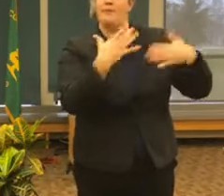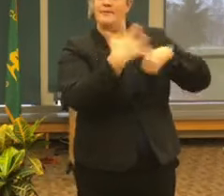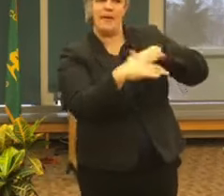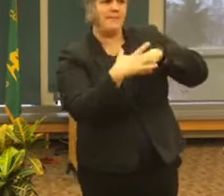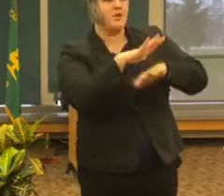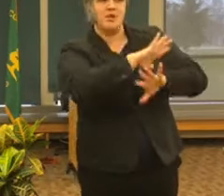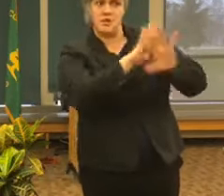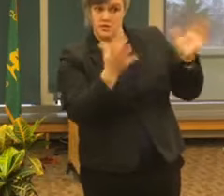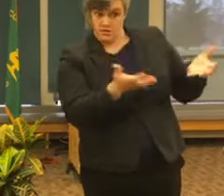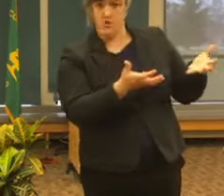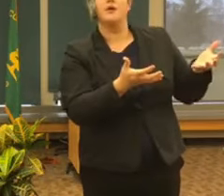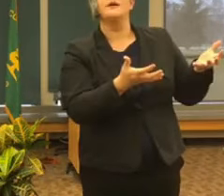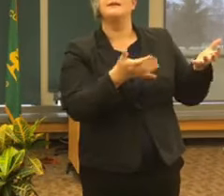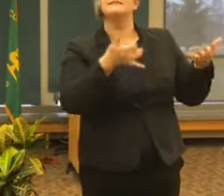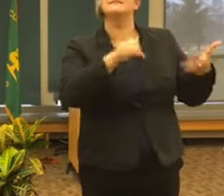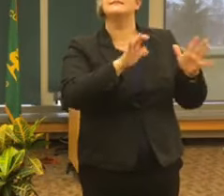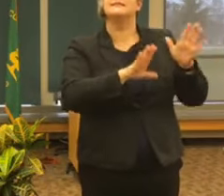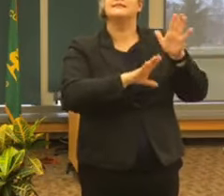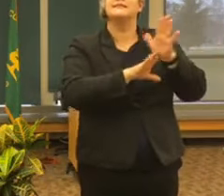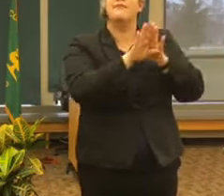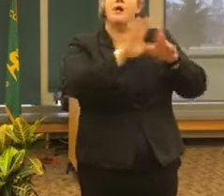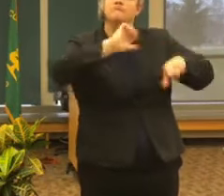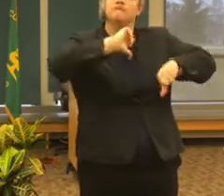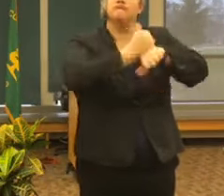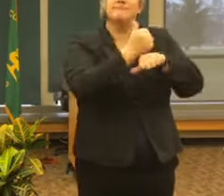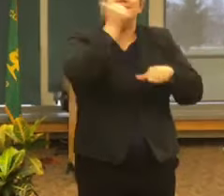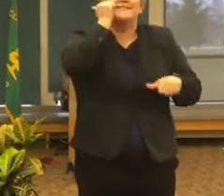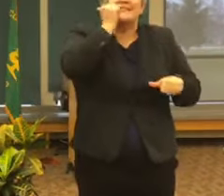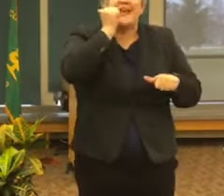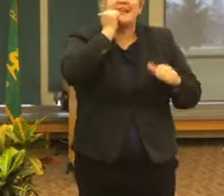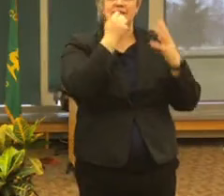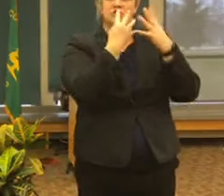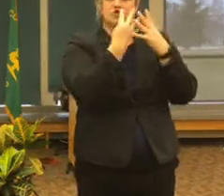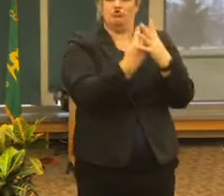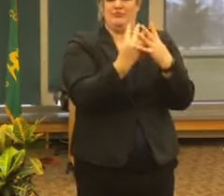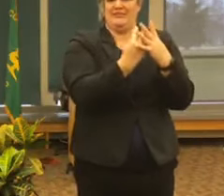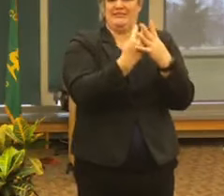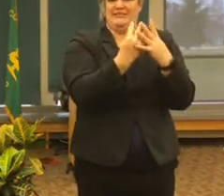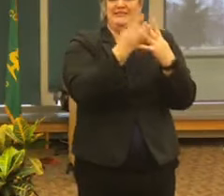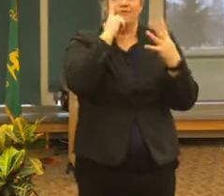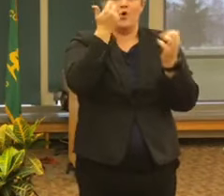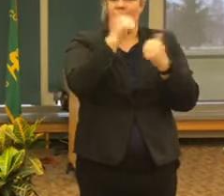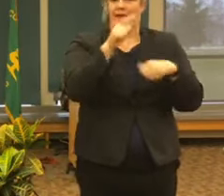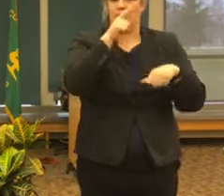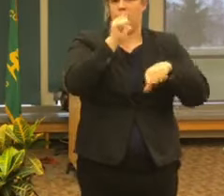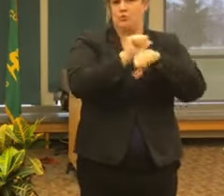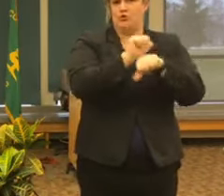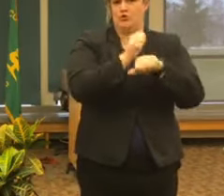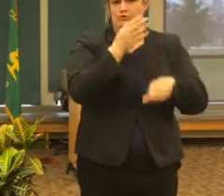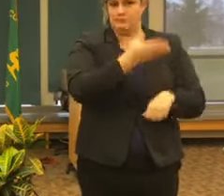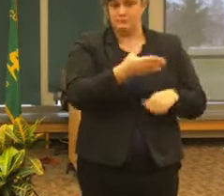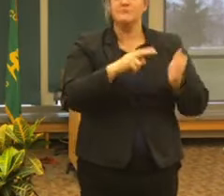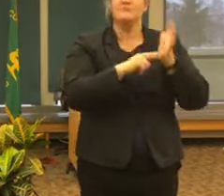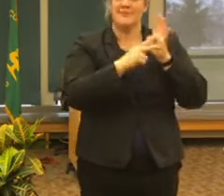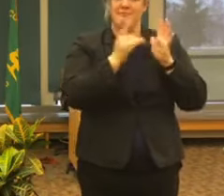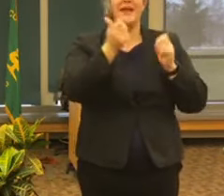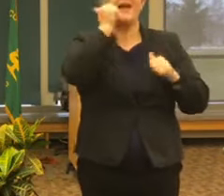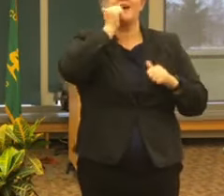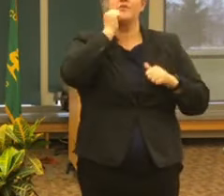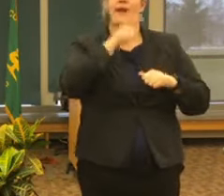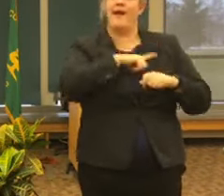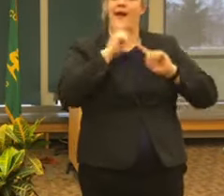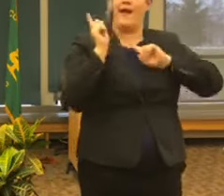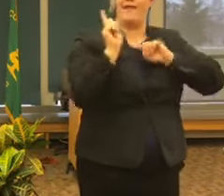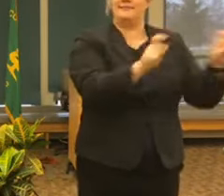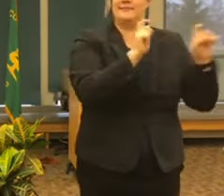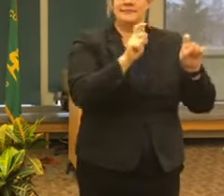asking them to develop and implement a daily screening program for employees. That includes asking on a daily